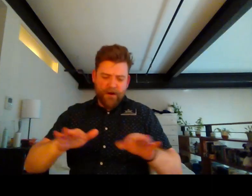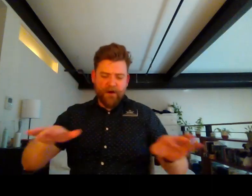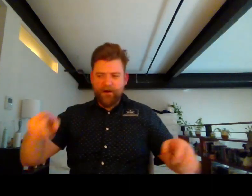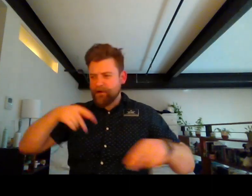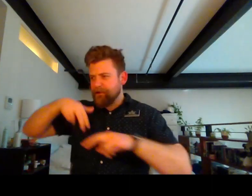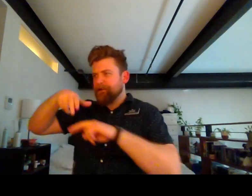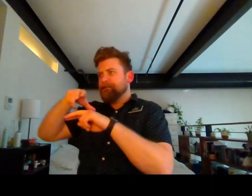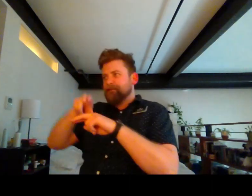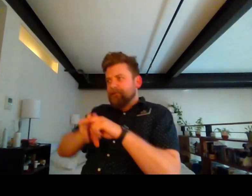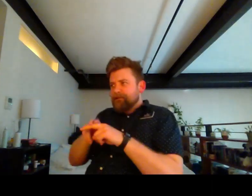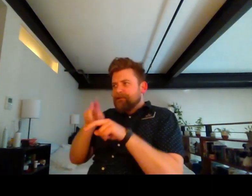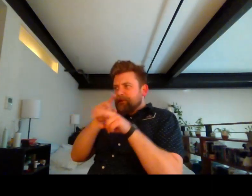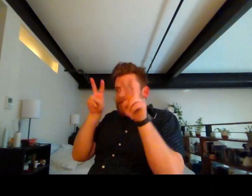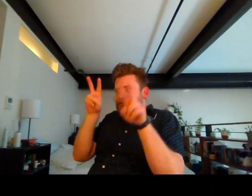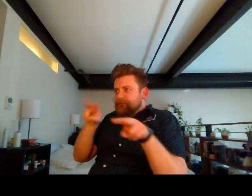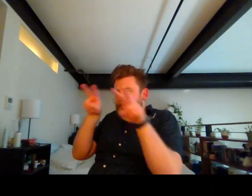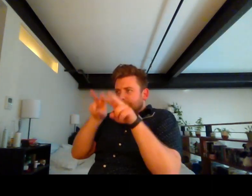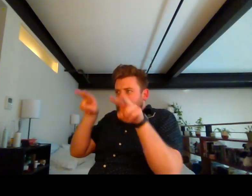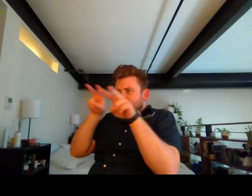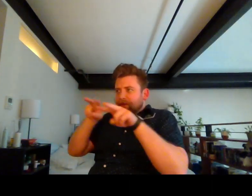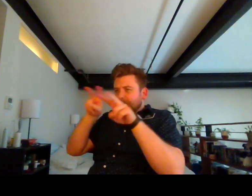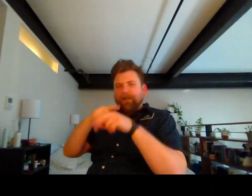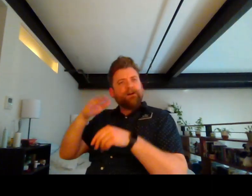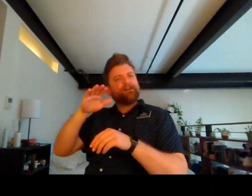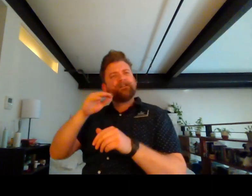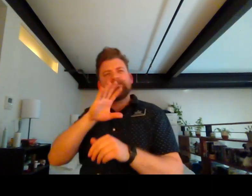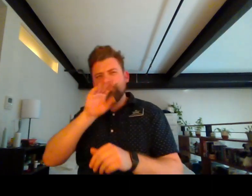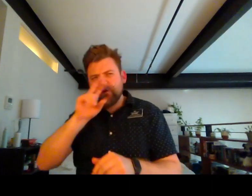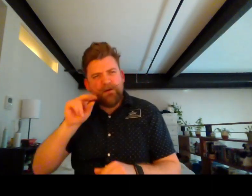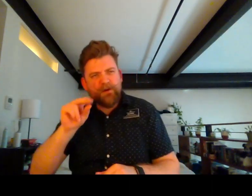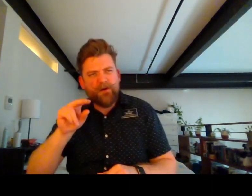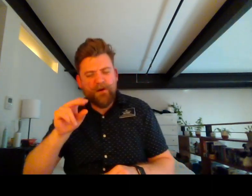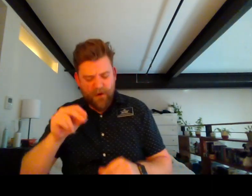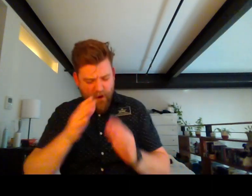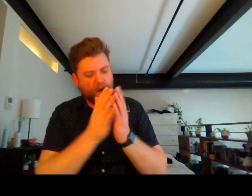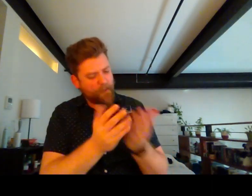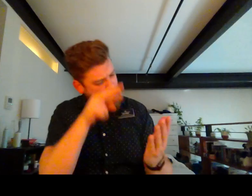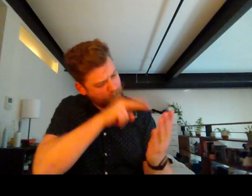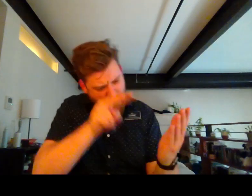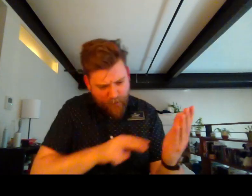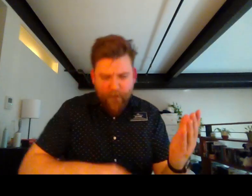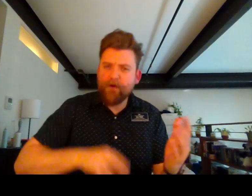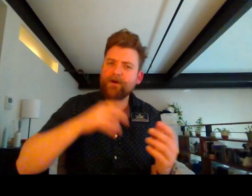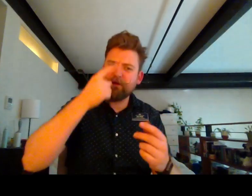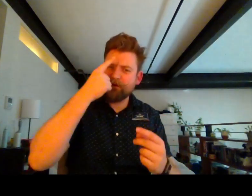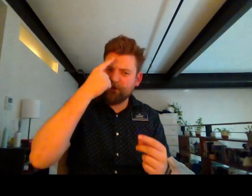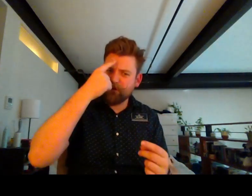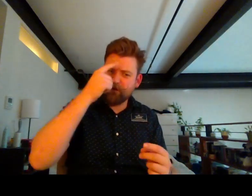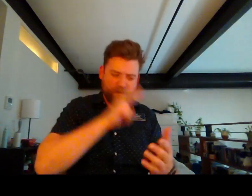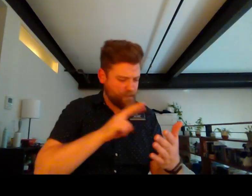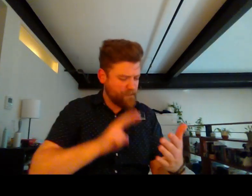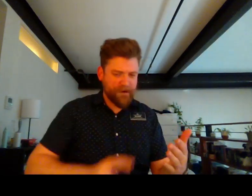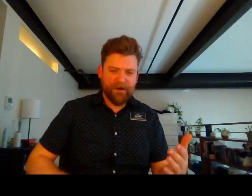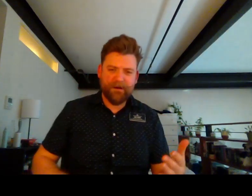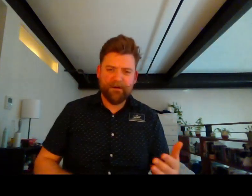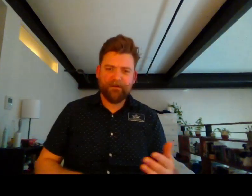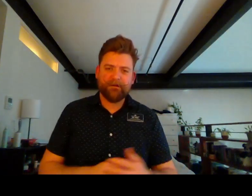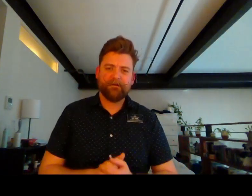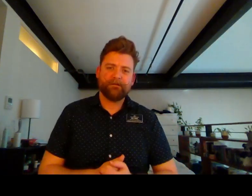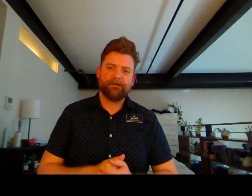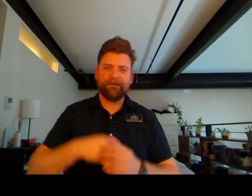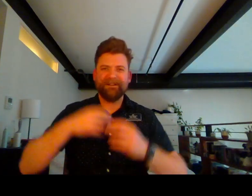more young kids in a good book expanding their minds. Dr. King, you may be thinking how a 4th